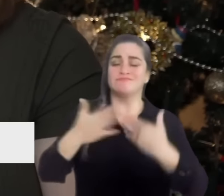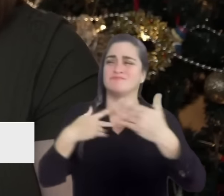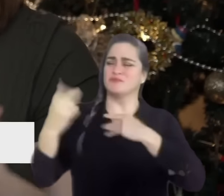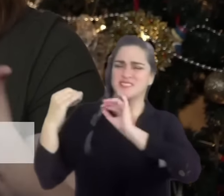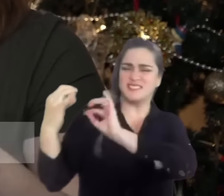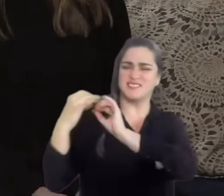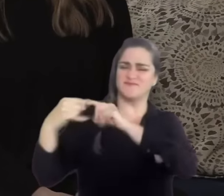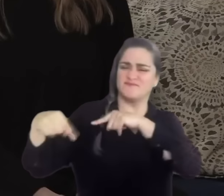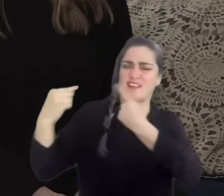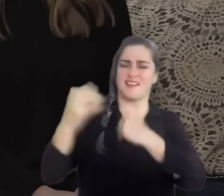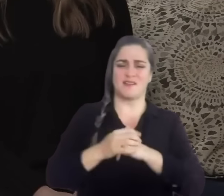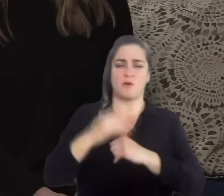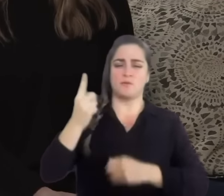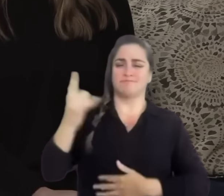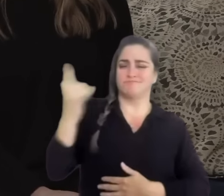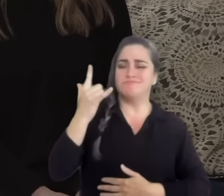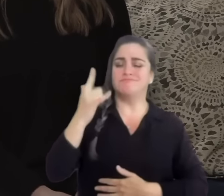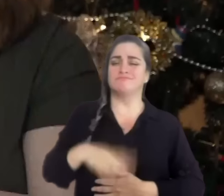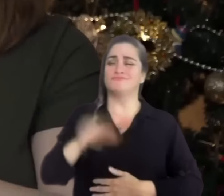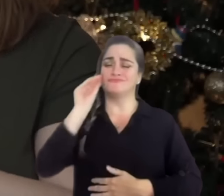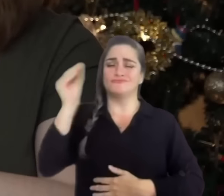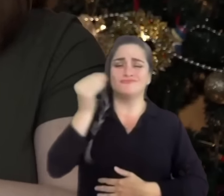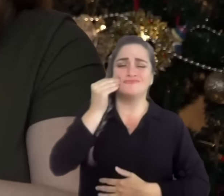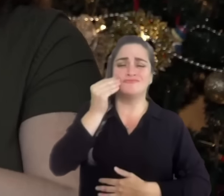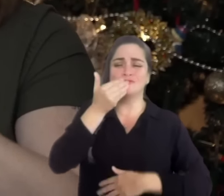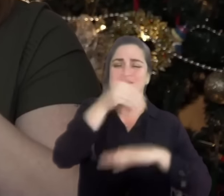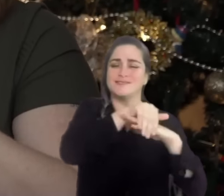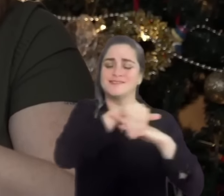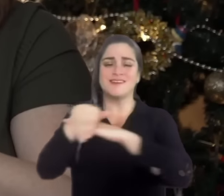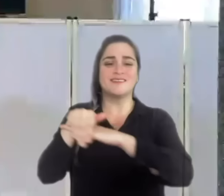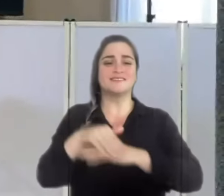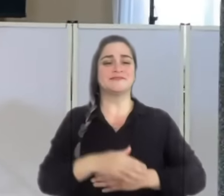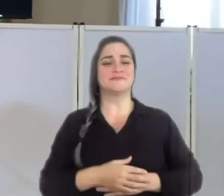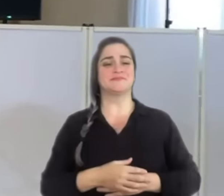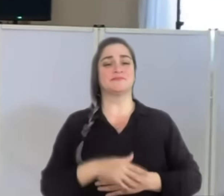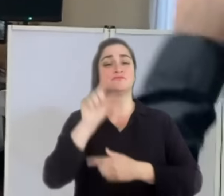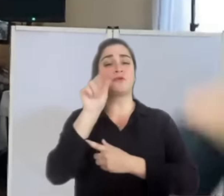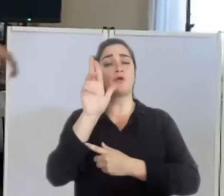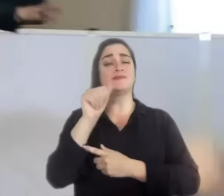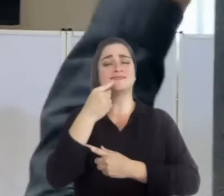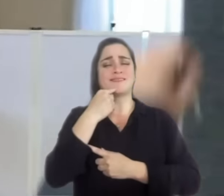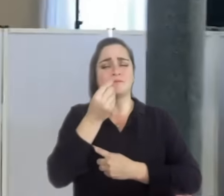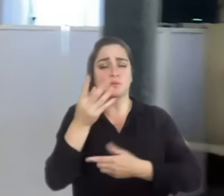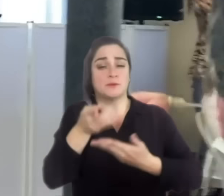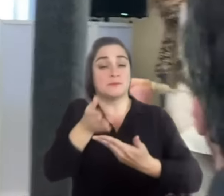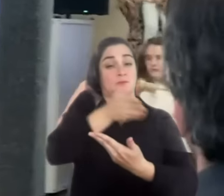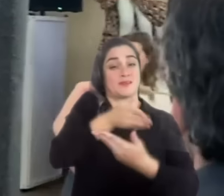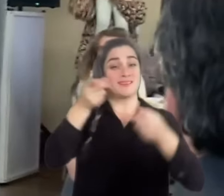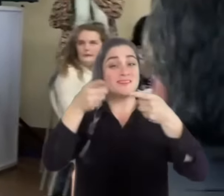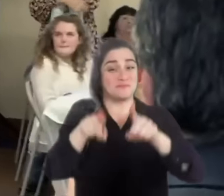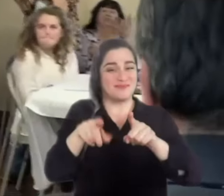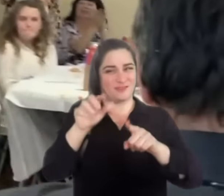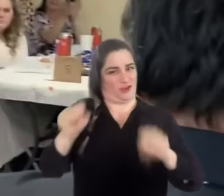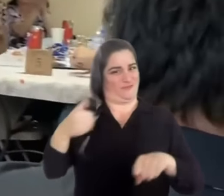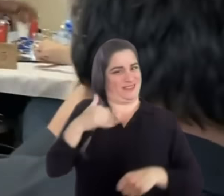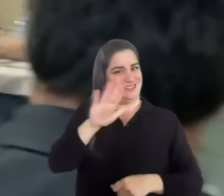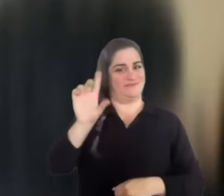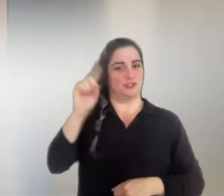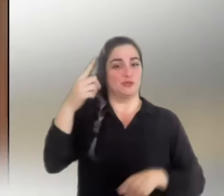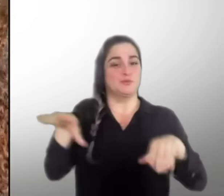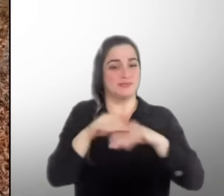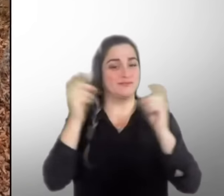having an argument or what. He said he loved me. He'd give me a kiss goodnight. CAT But just weeks before what would have been their first wedding